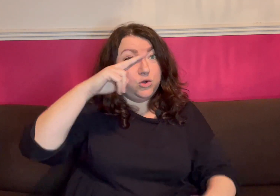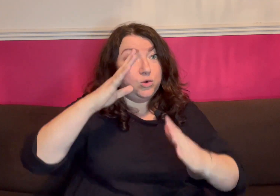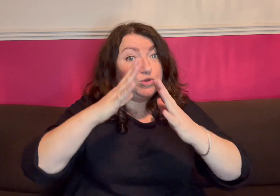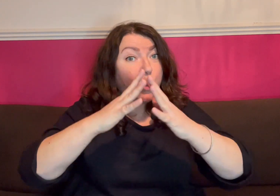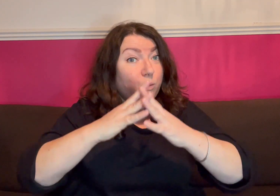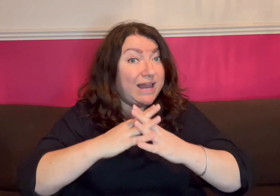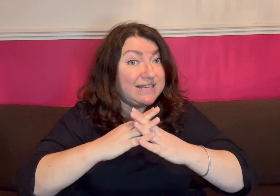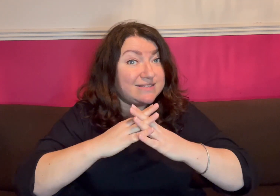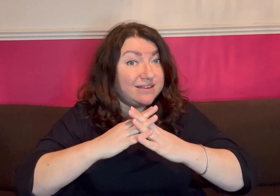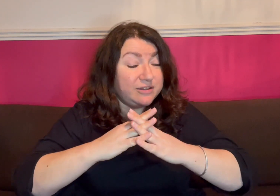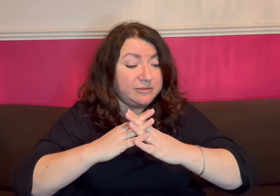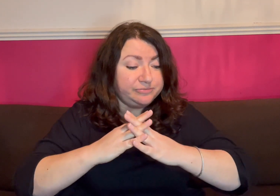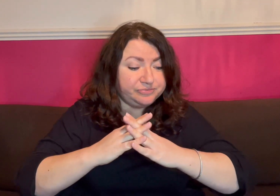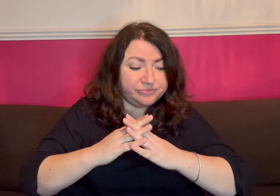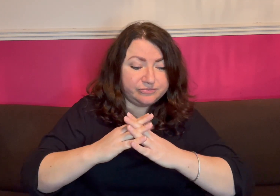called Wellington.